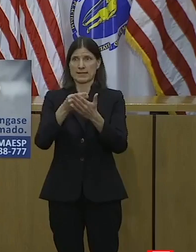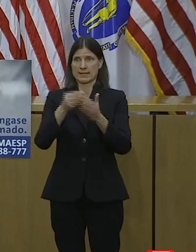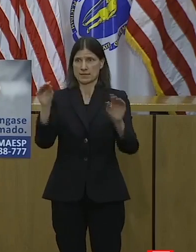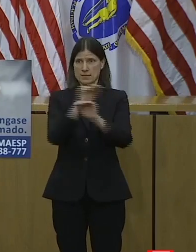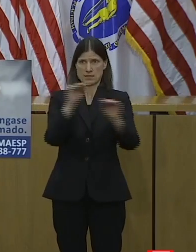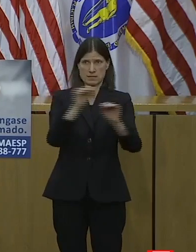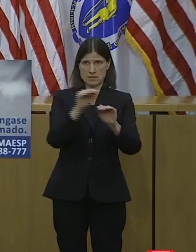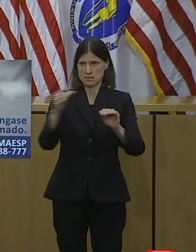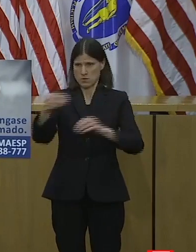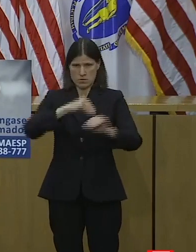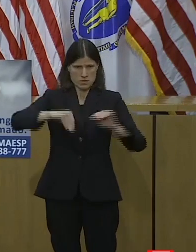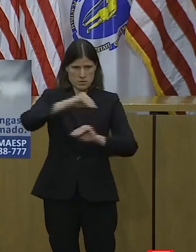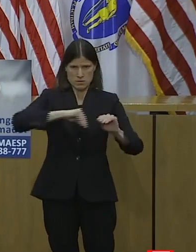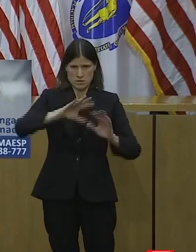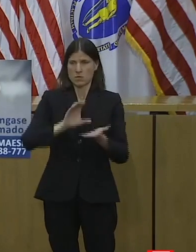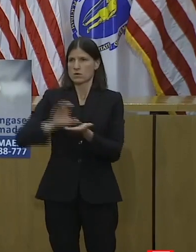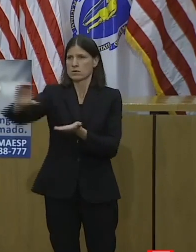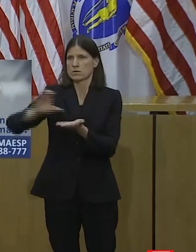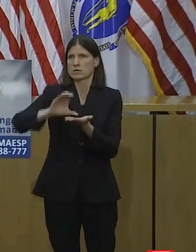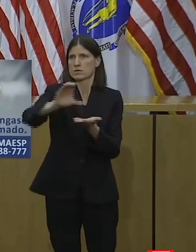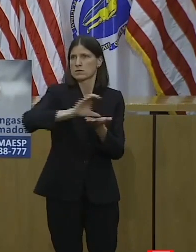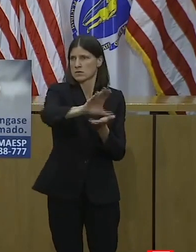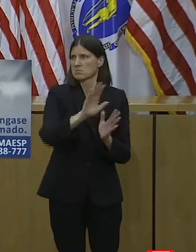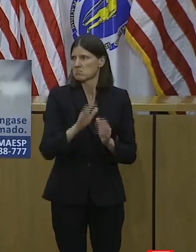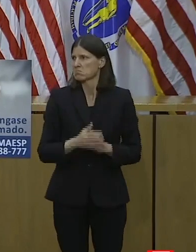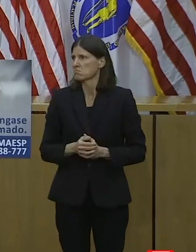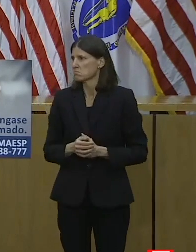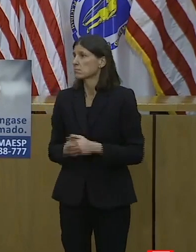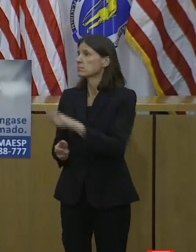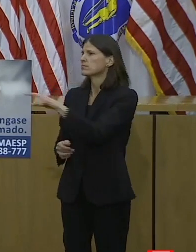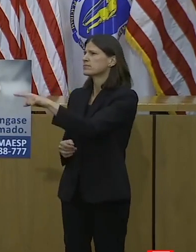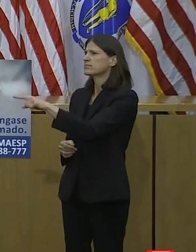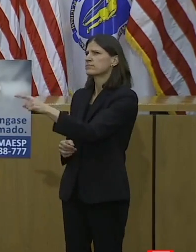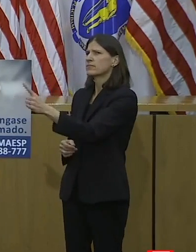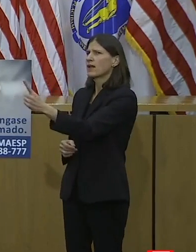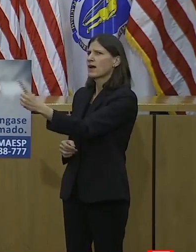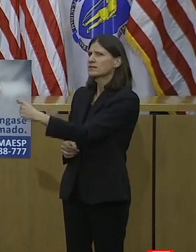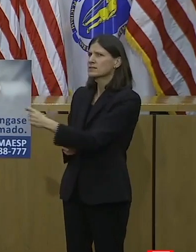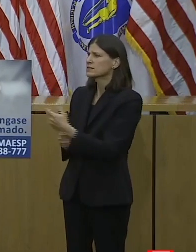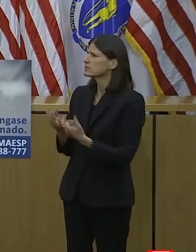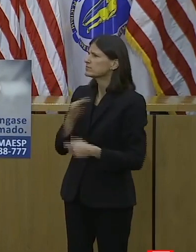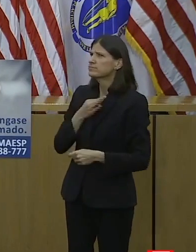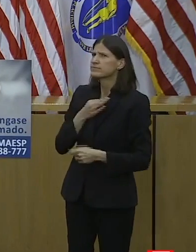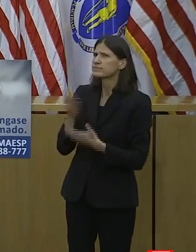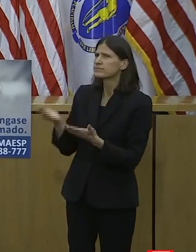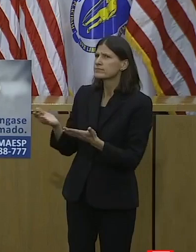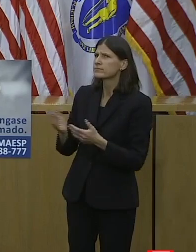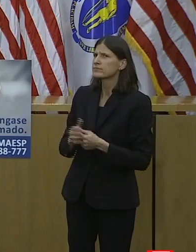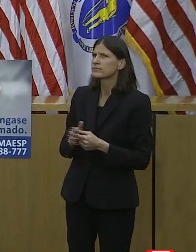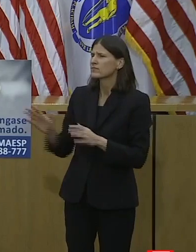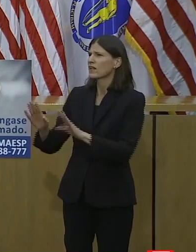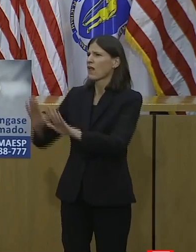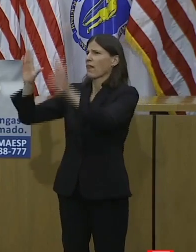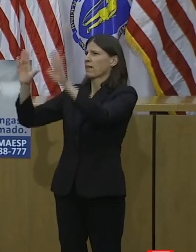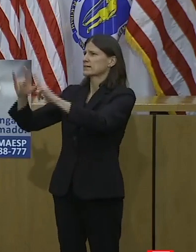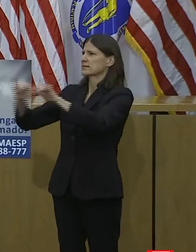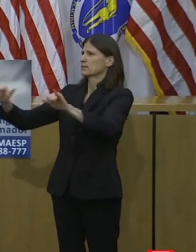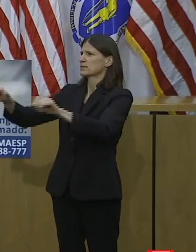Secretary, you would said that there was an expectation. Well, I'll take them both, one at a time. Okay,